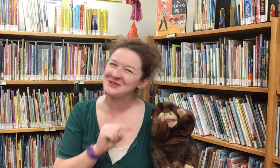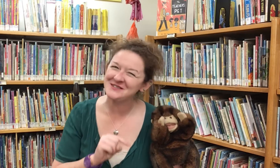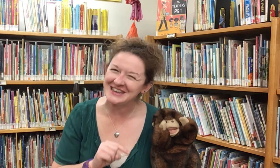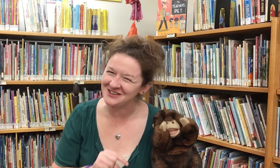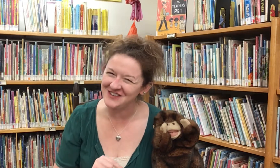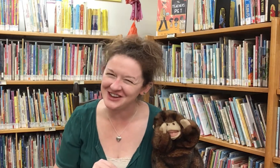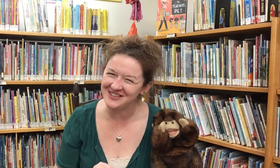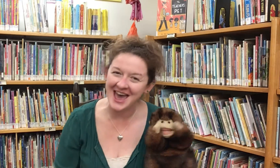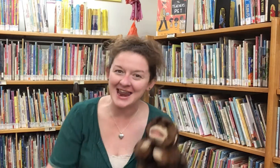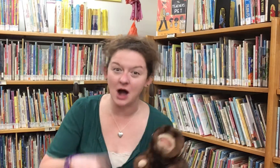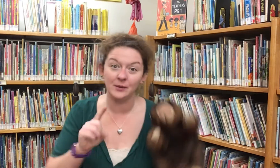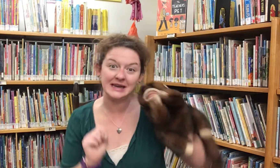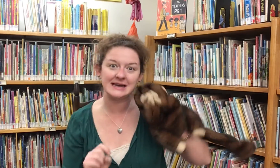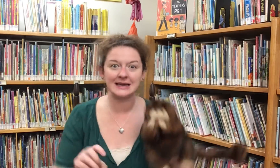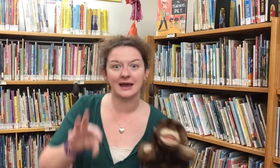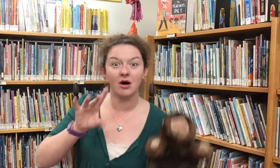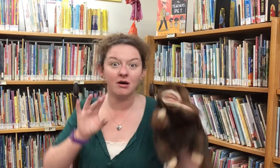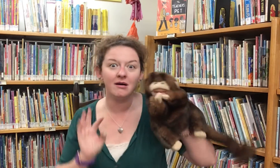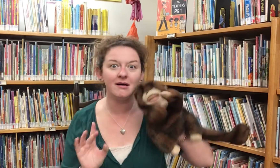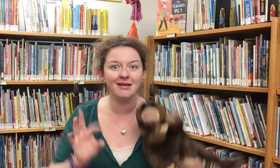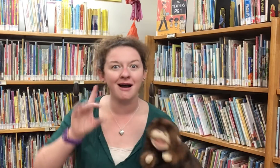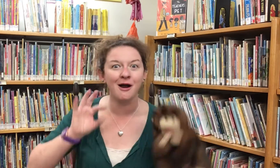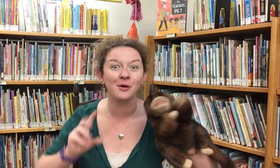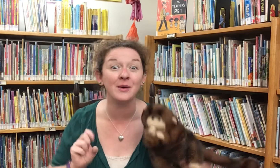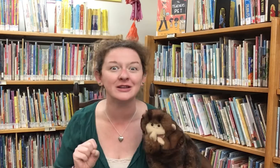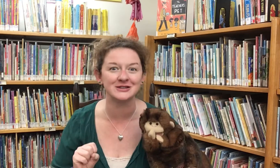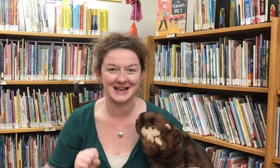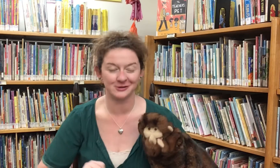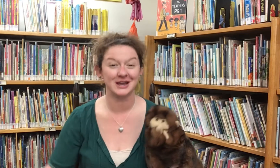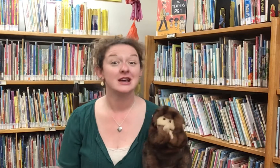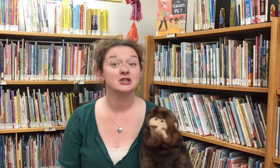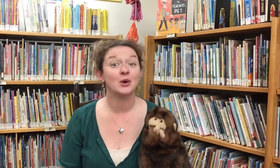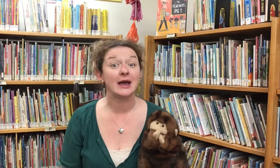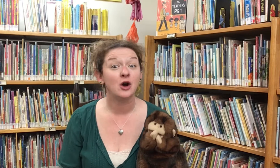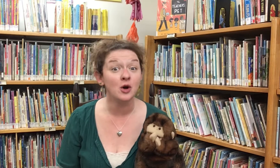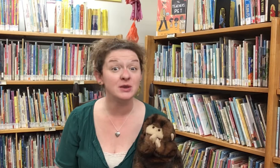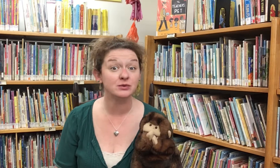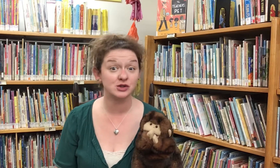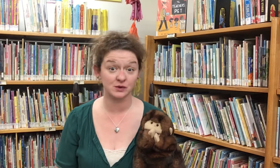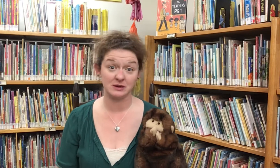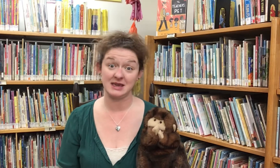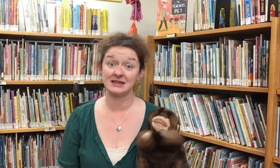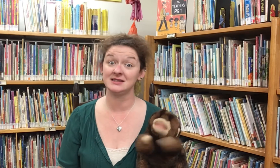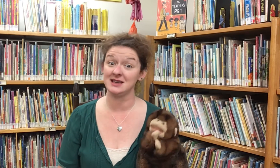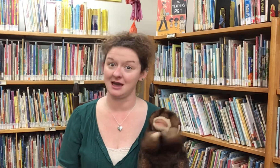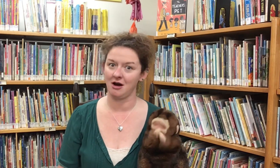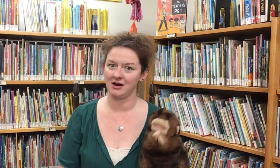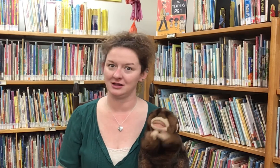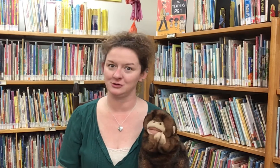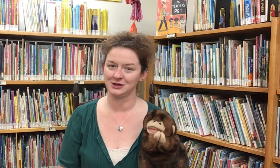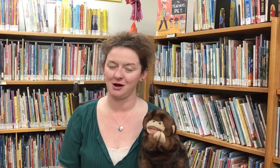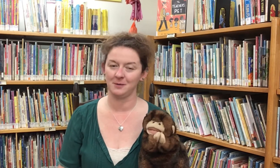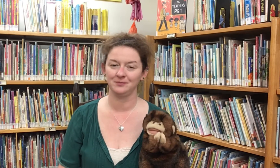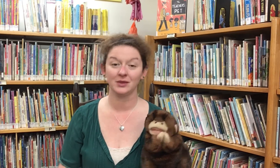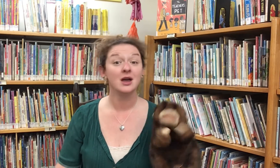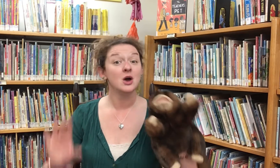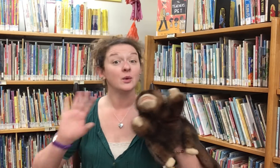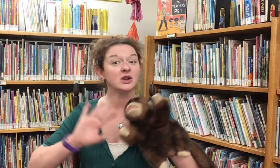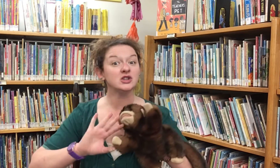we can figure that out, we need to get all our wiggles out. So I hope you will join me in singing our hello song. We're going to start